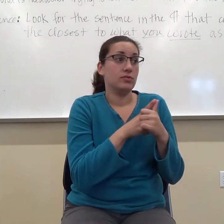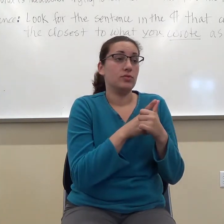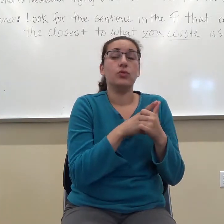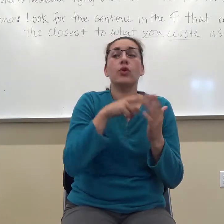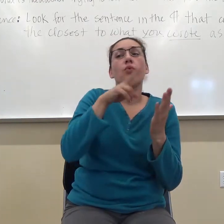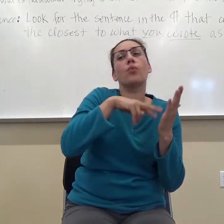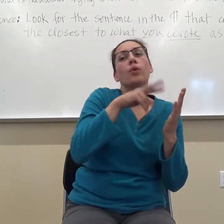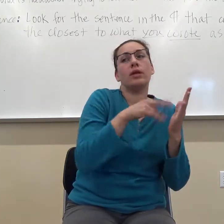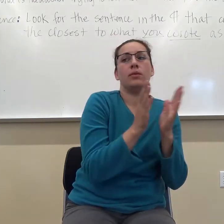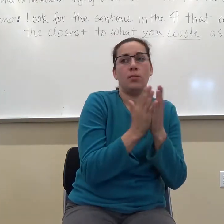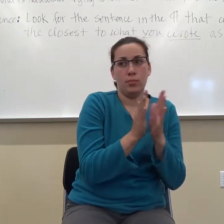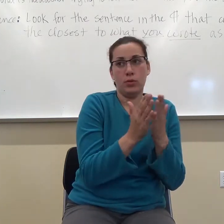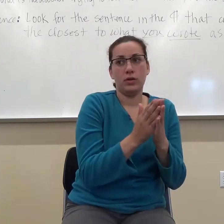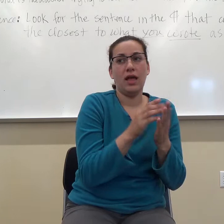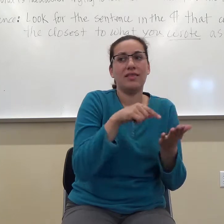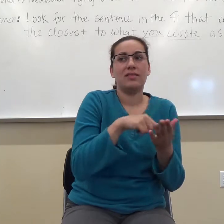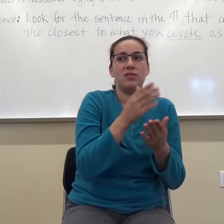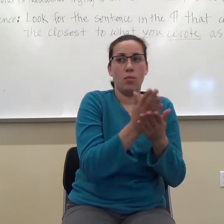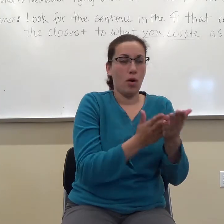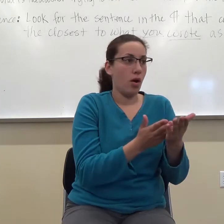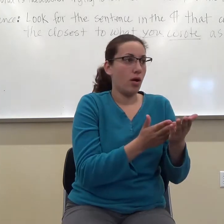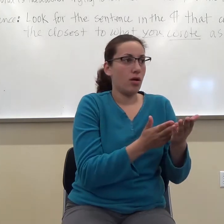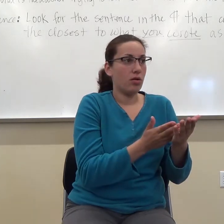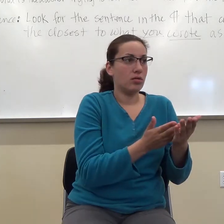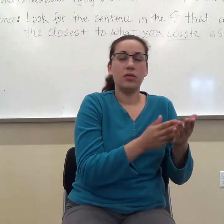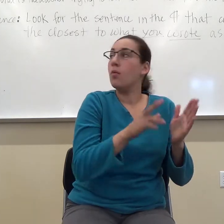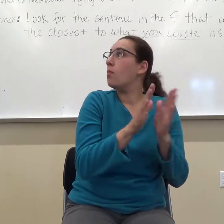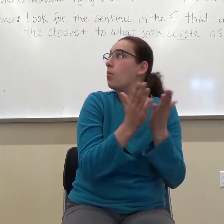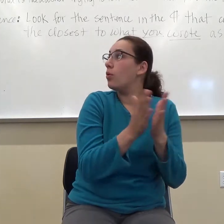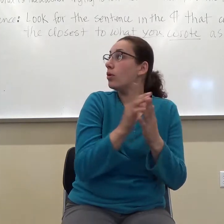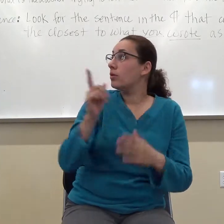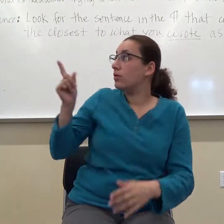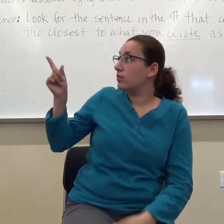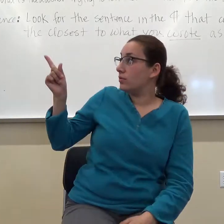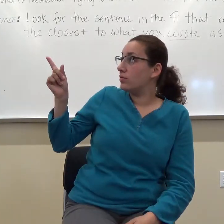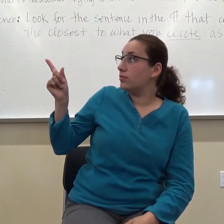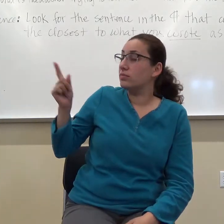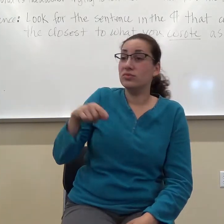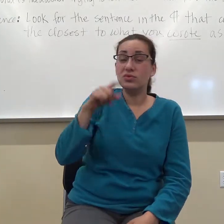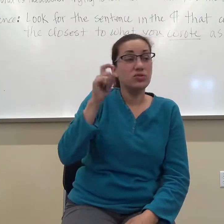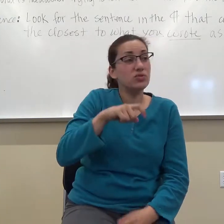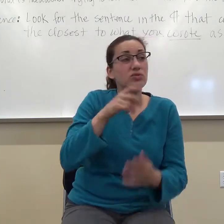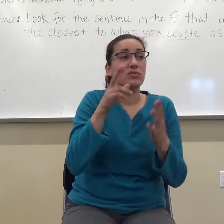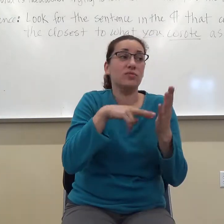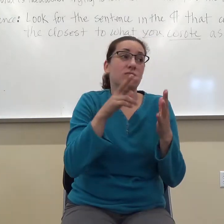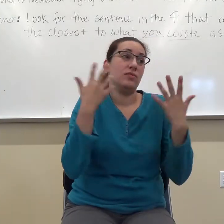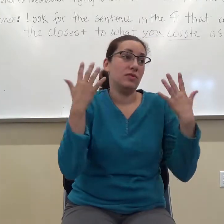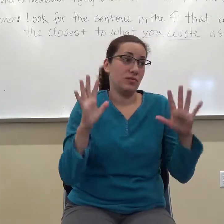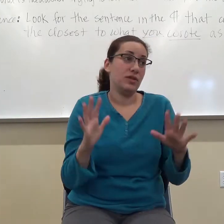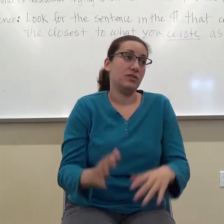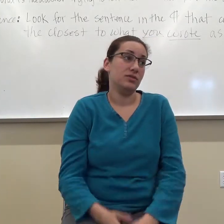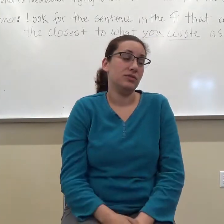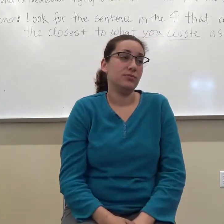Like I say, this is becoming extremely crucial. You should have read all this. You should have read